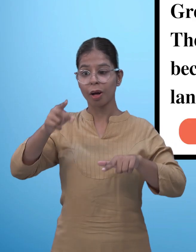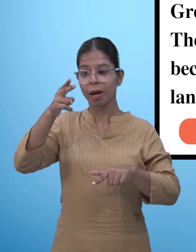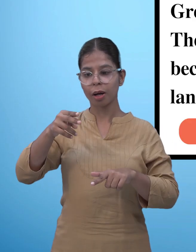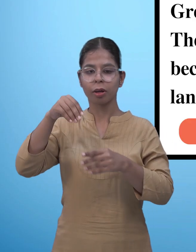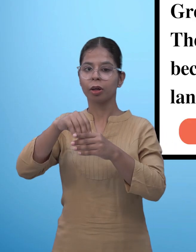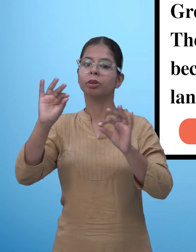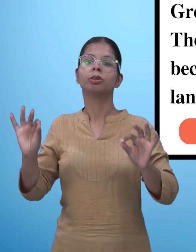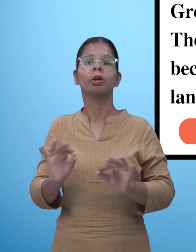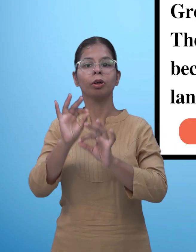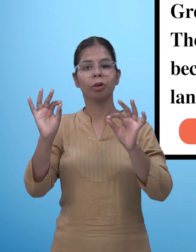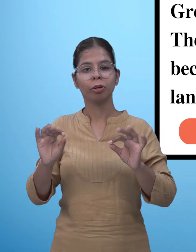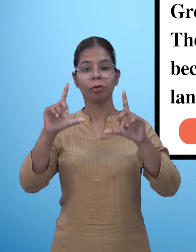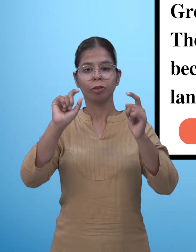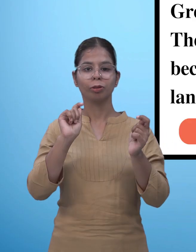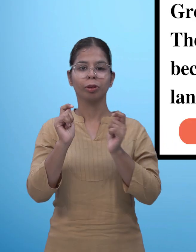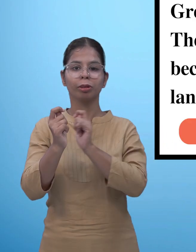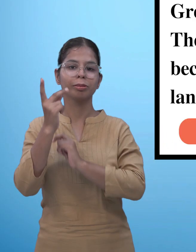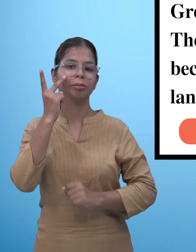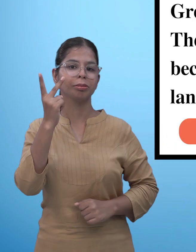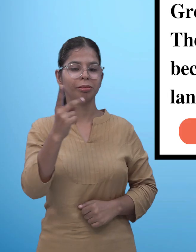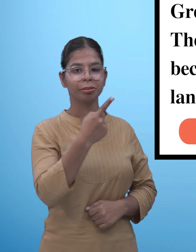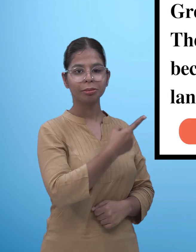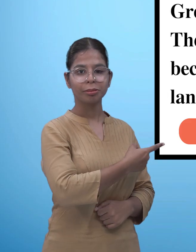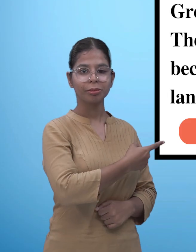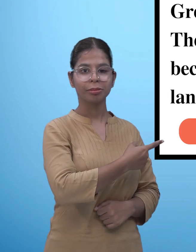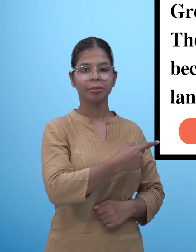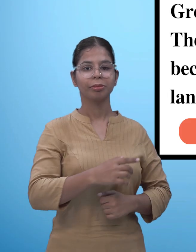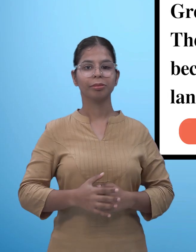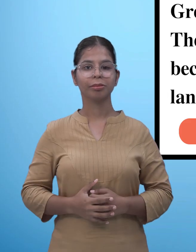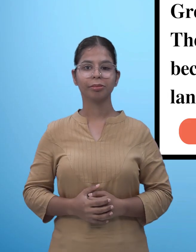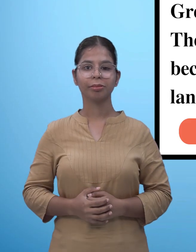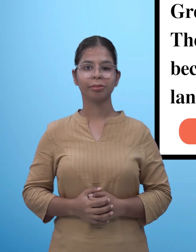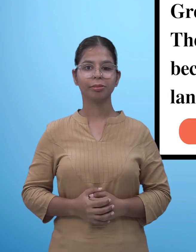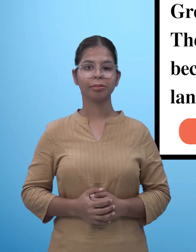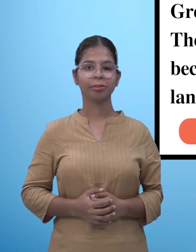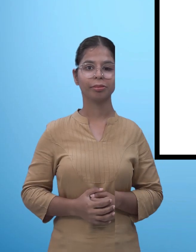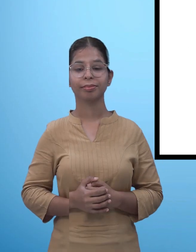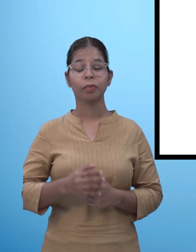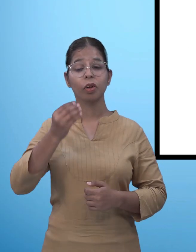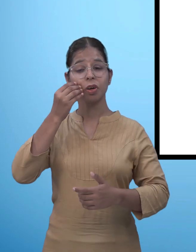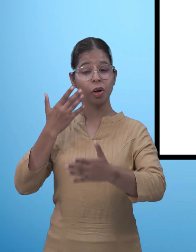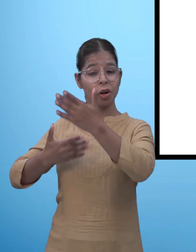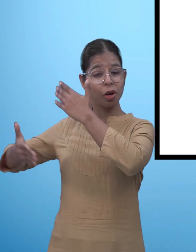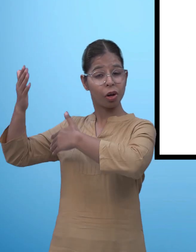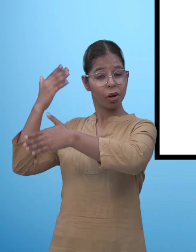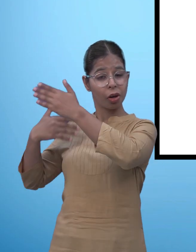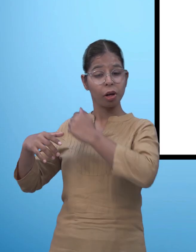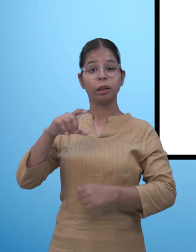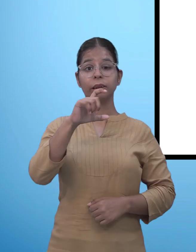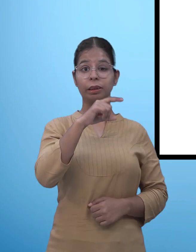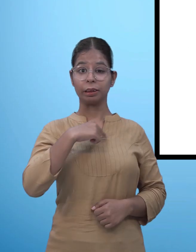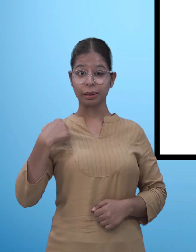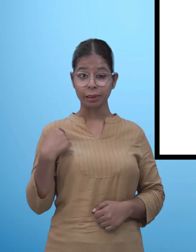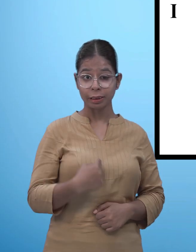Sindhu becomes Hindu, which becomes Indoi or Indique. The ancient